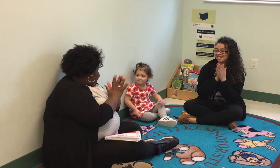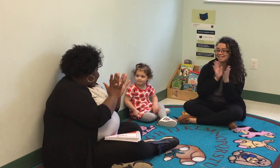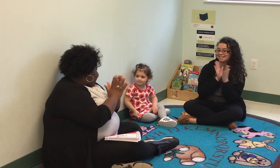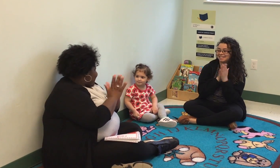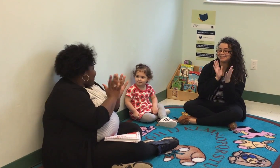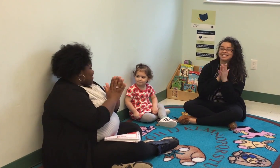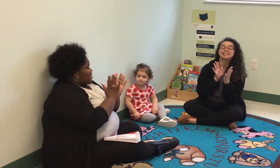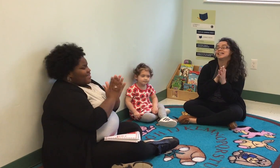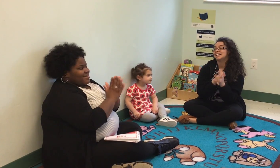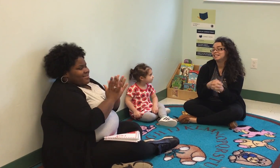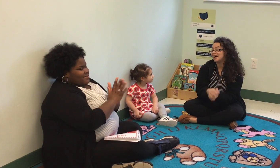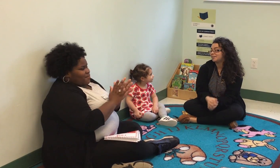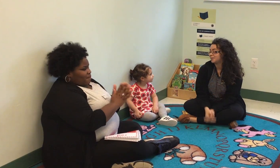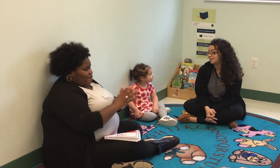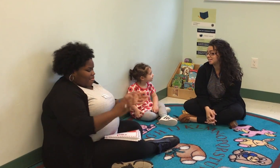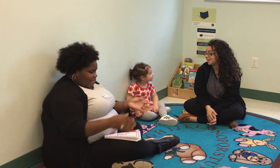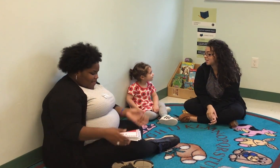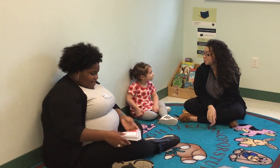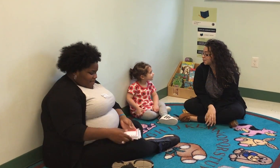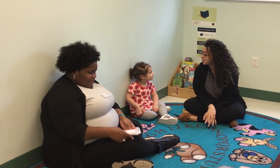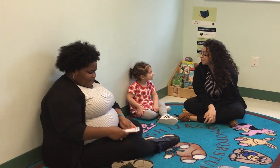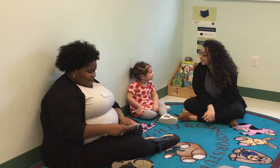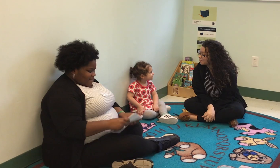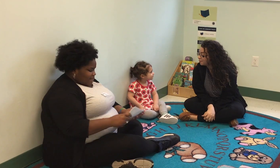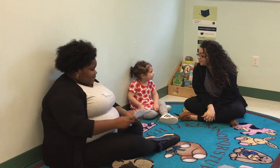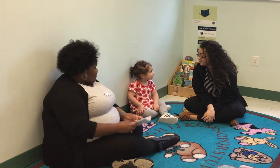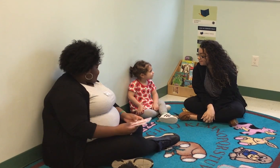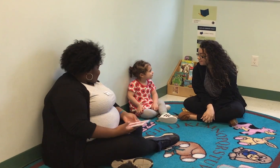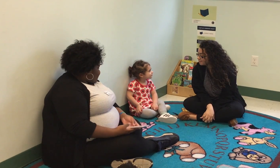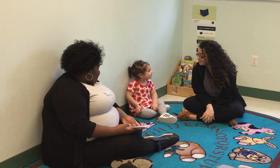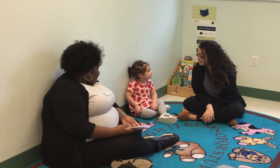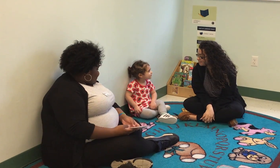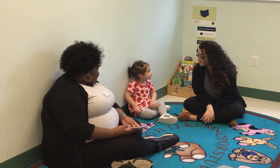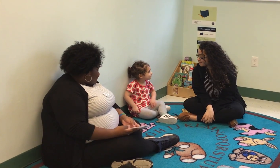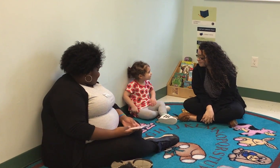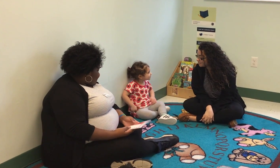Yay! Now you're going to tell us what's your name. What's your name?